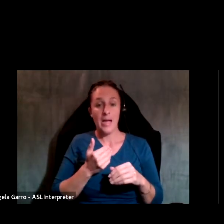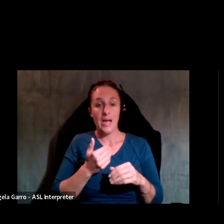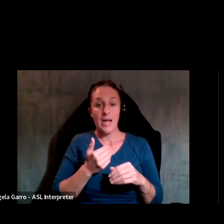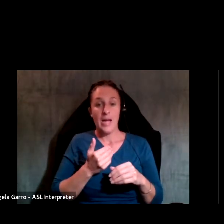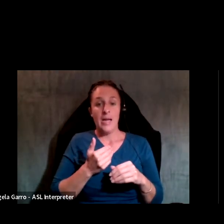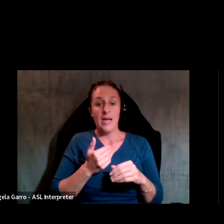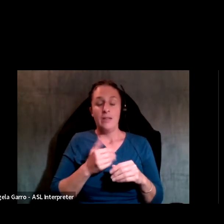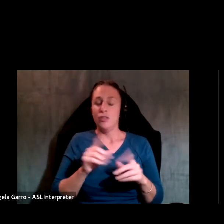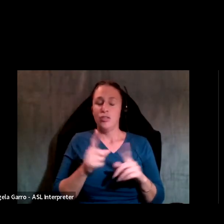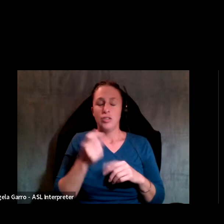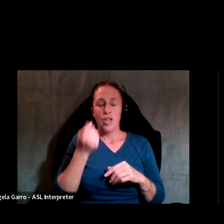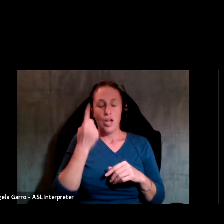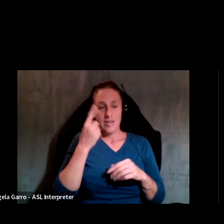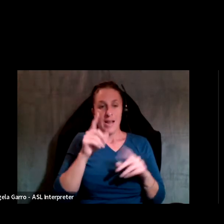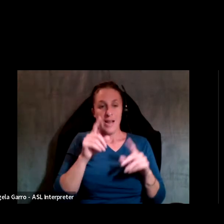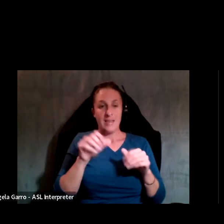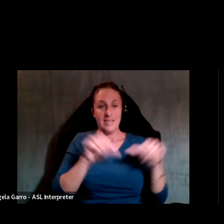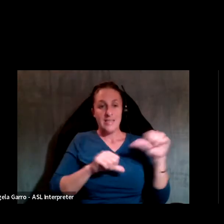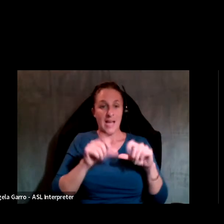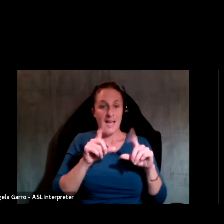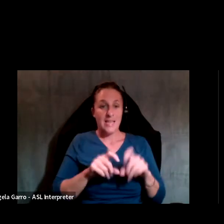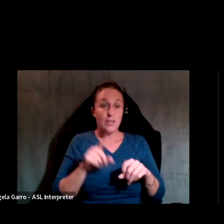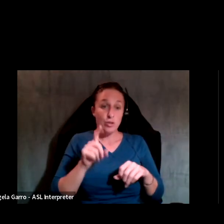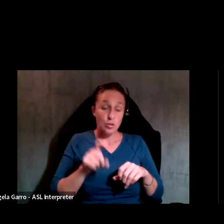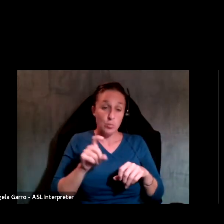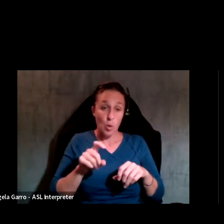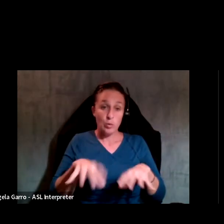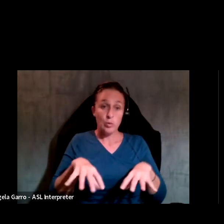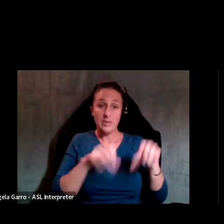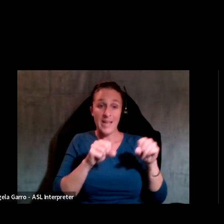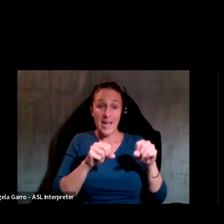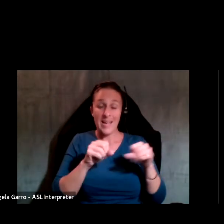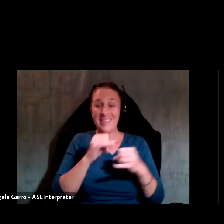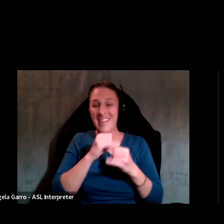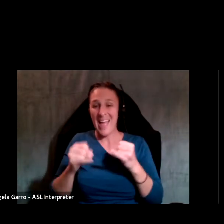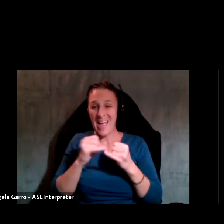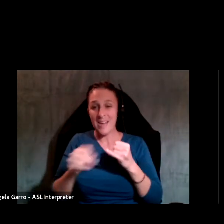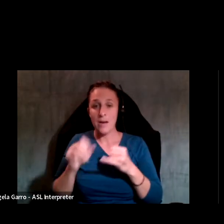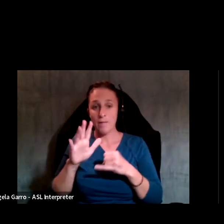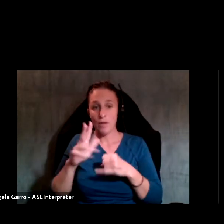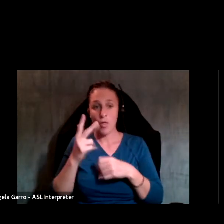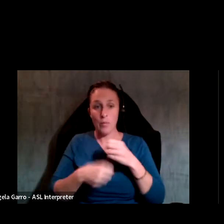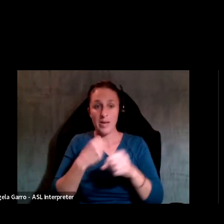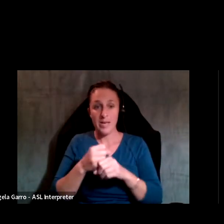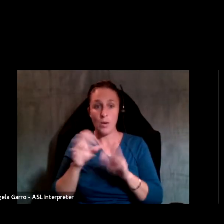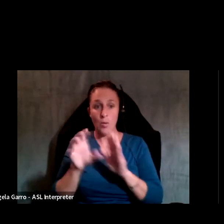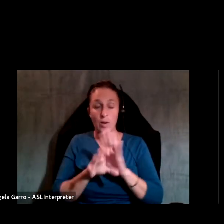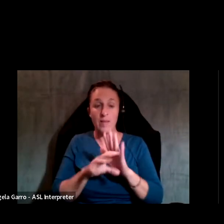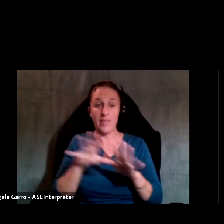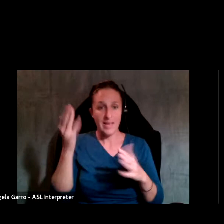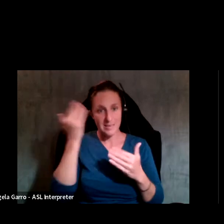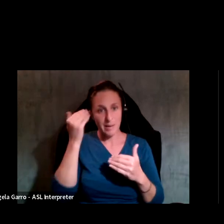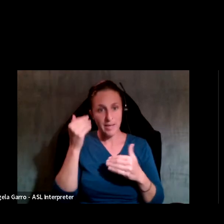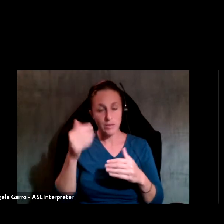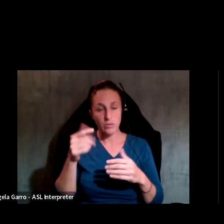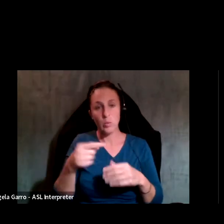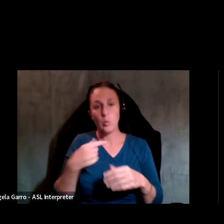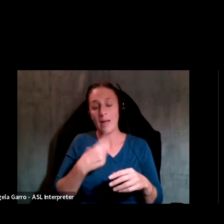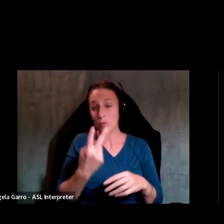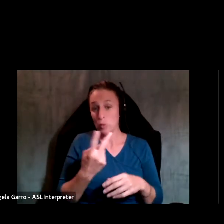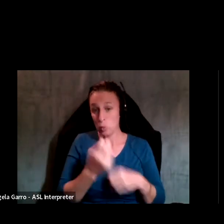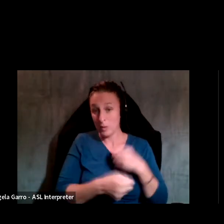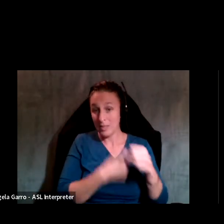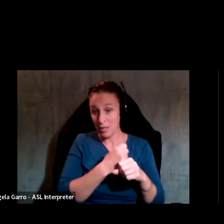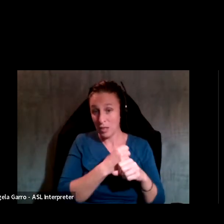so just to understand the science test really quickly, you're supposed to take at the end of the 3-year course. So they're expecting that you've taken all, because we have a 2-year requirement